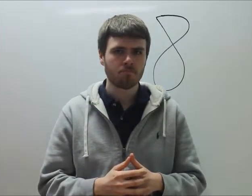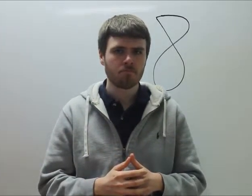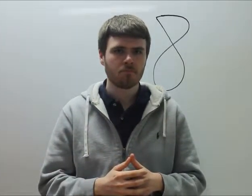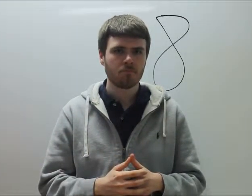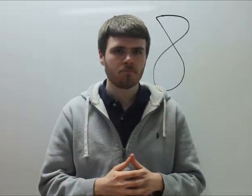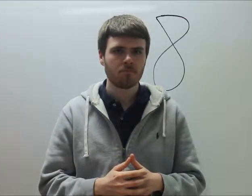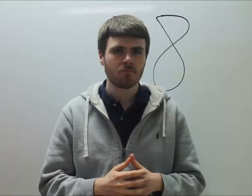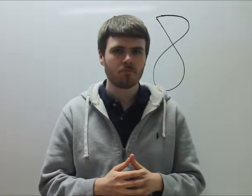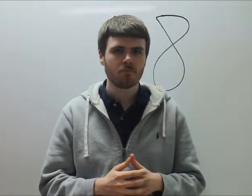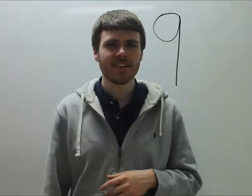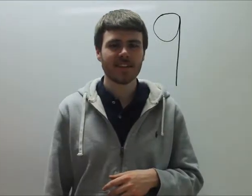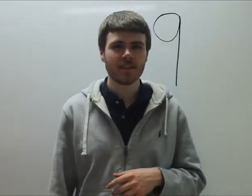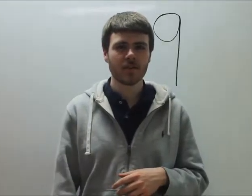data.